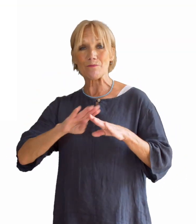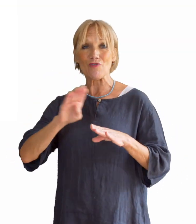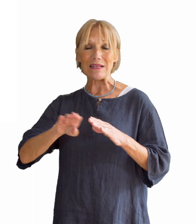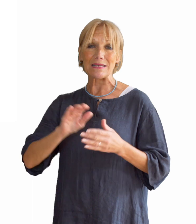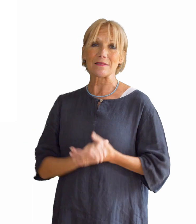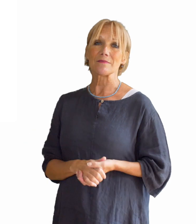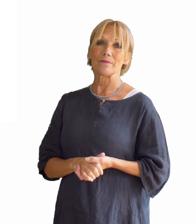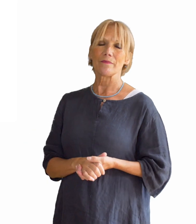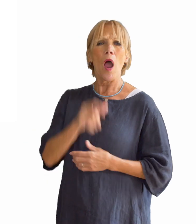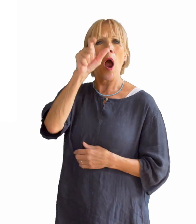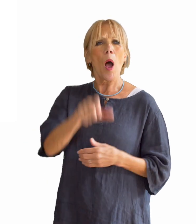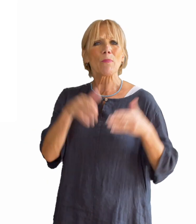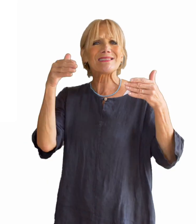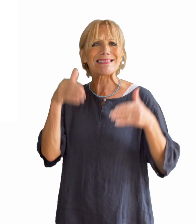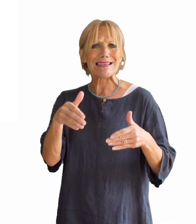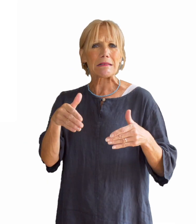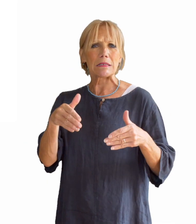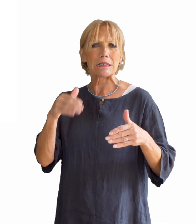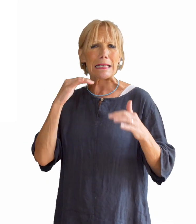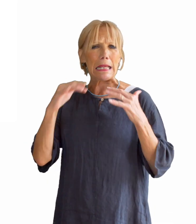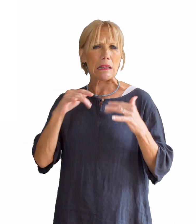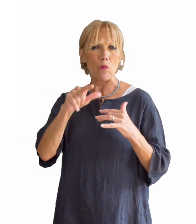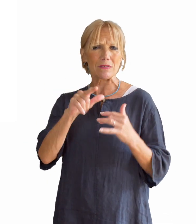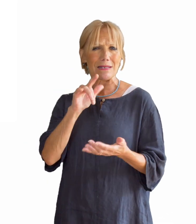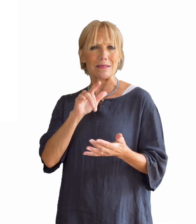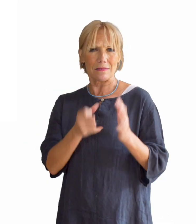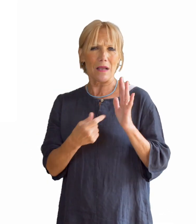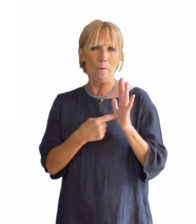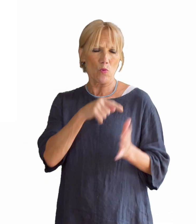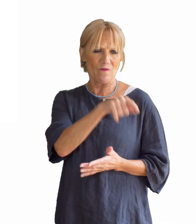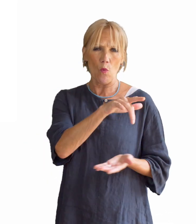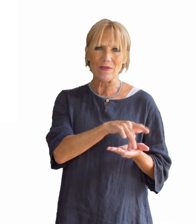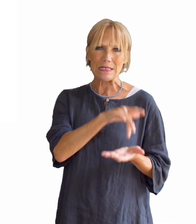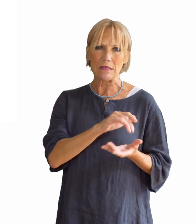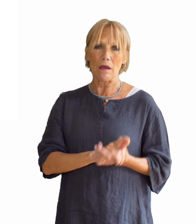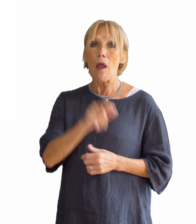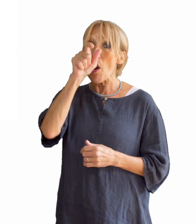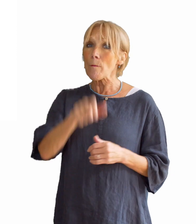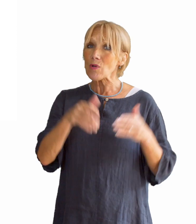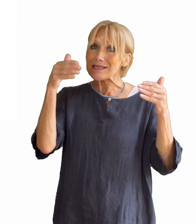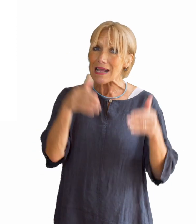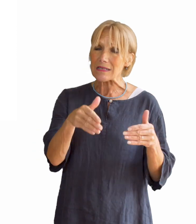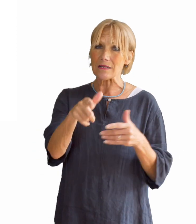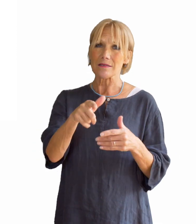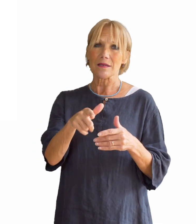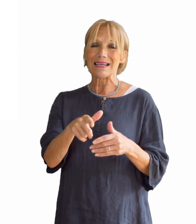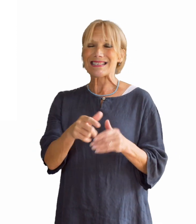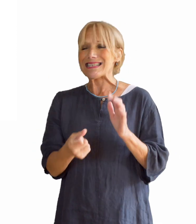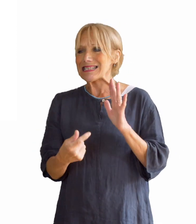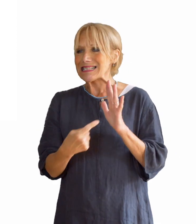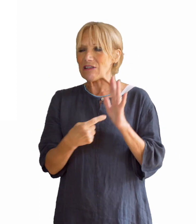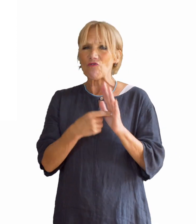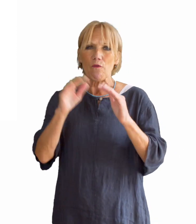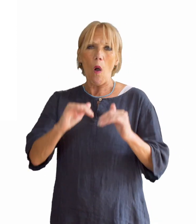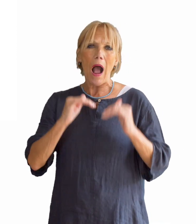A person-centred ethos is at the heart of meeting centres. Person-centredness is central to a high-quality experience that meets